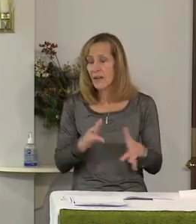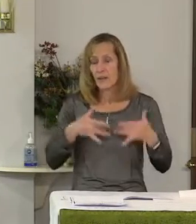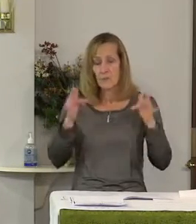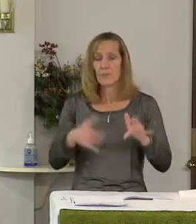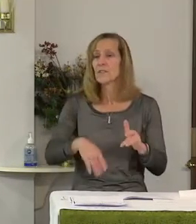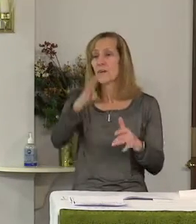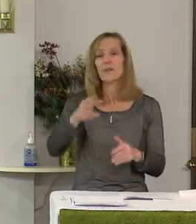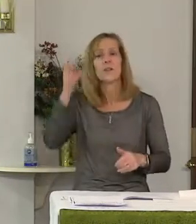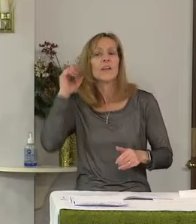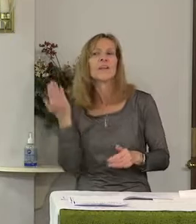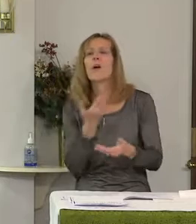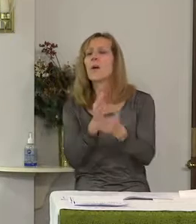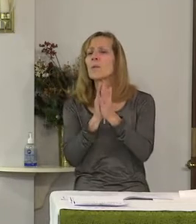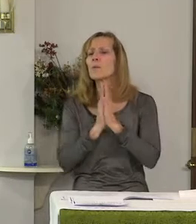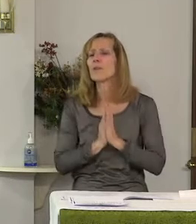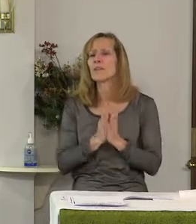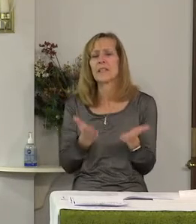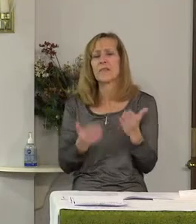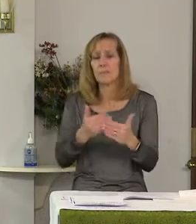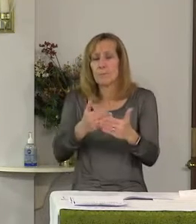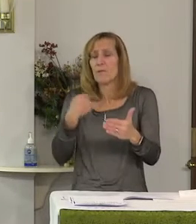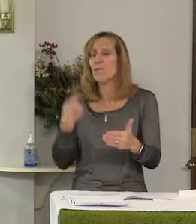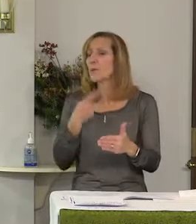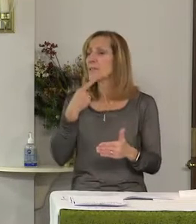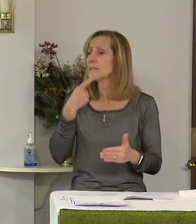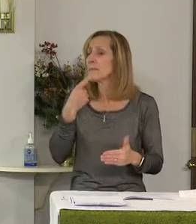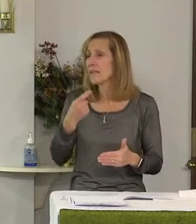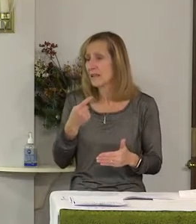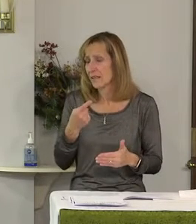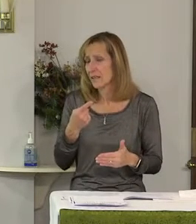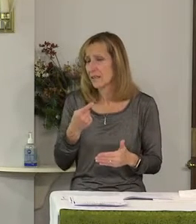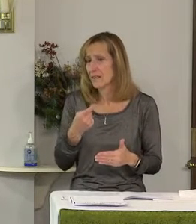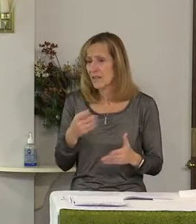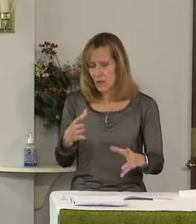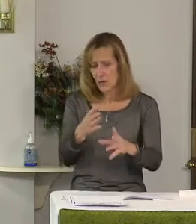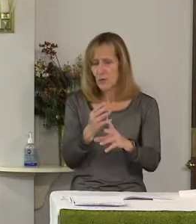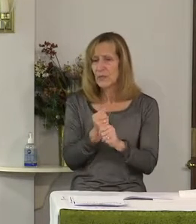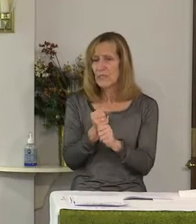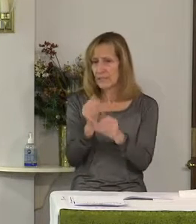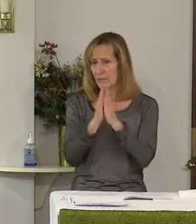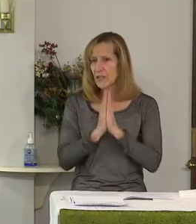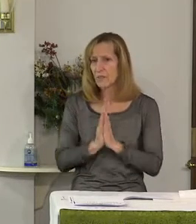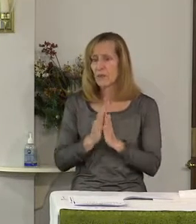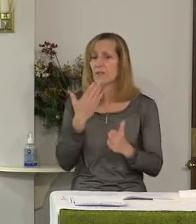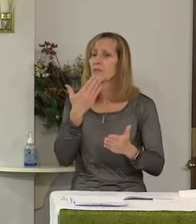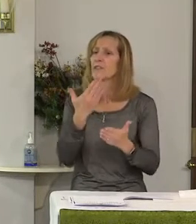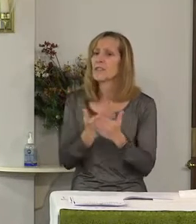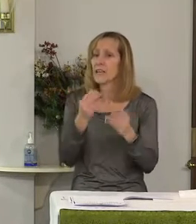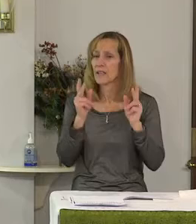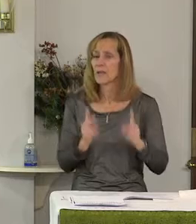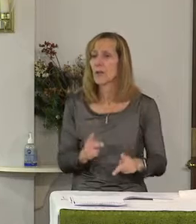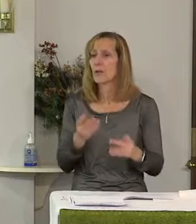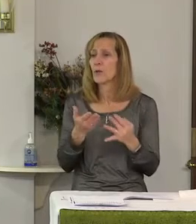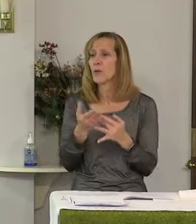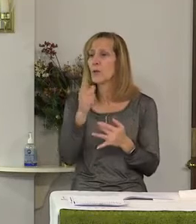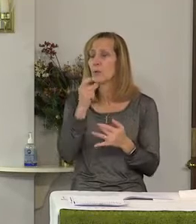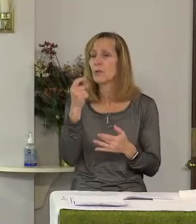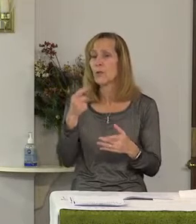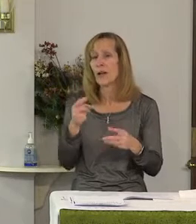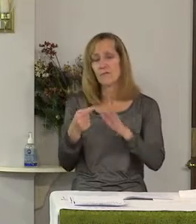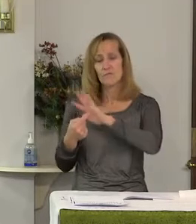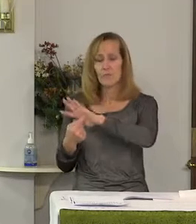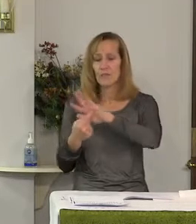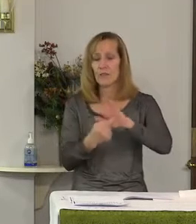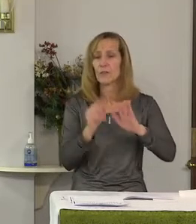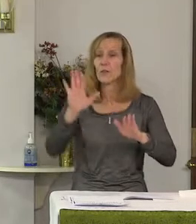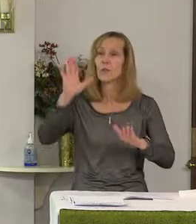Merciful God, you hear our prayers even before we speak them. Receive them, for for the sake of the one through whom you have